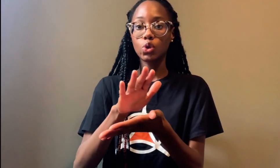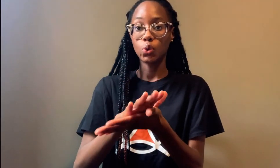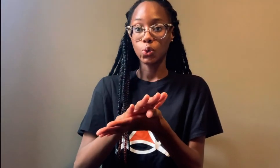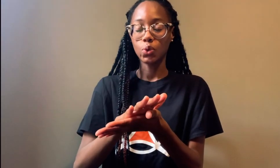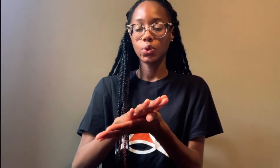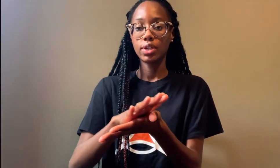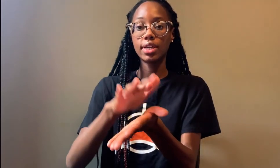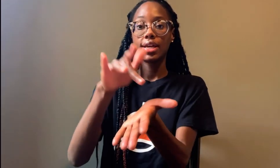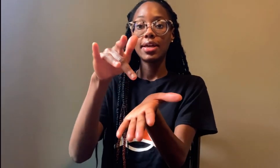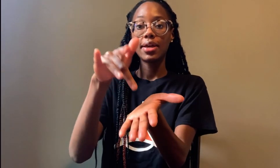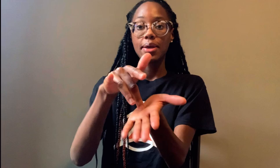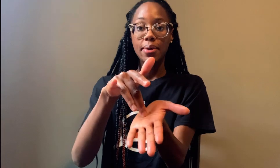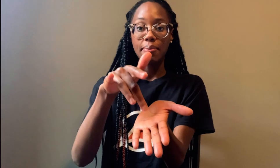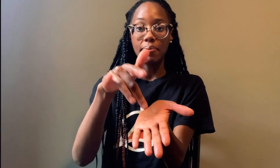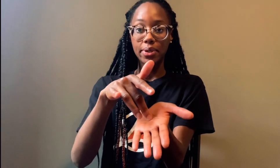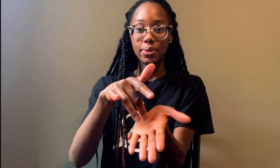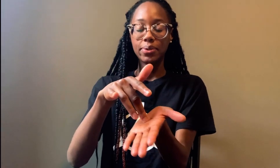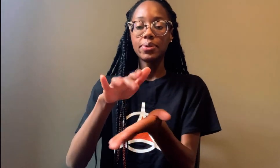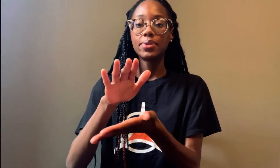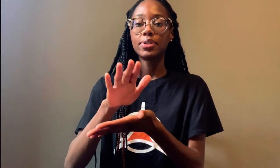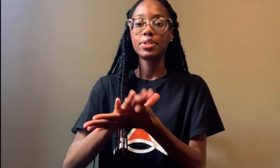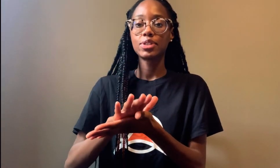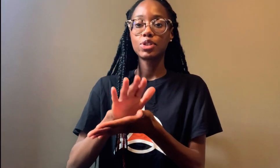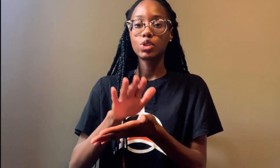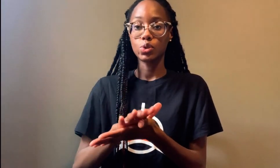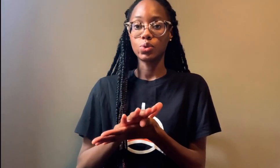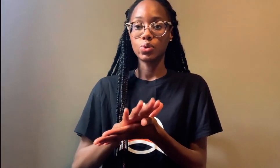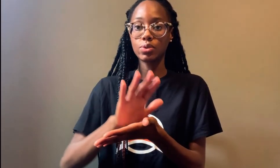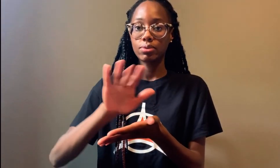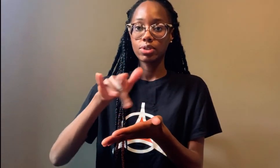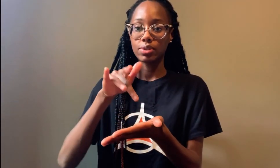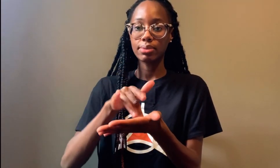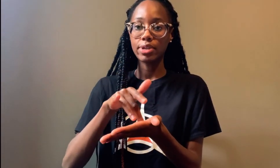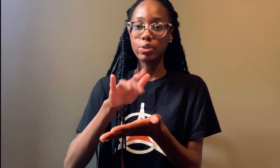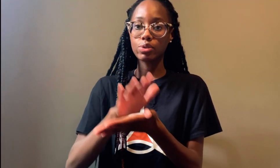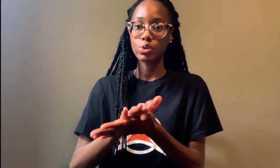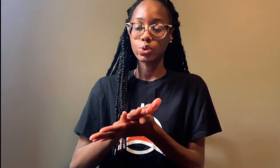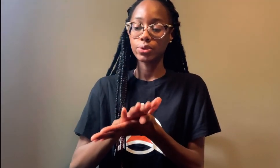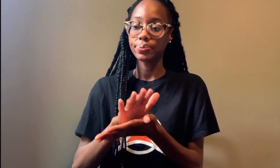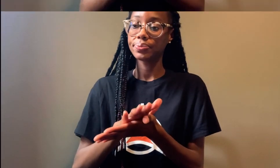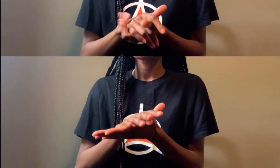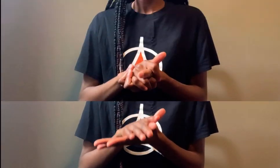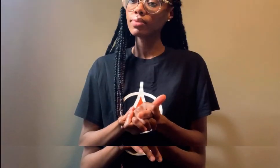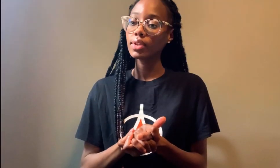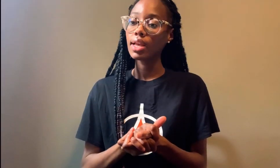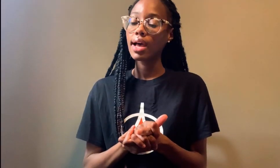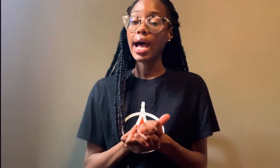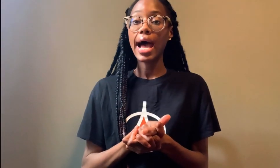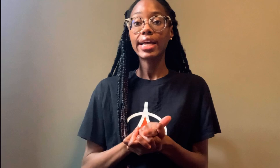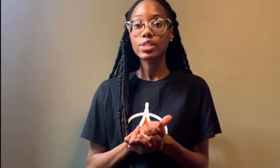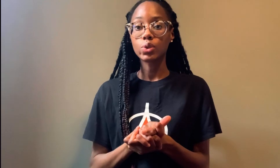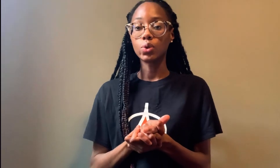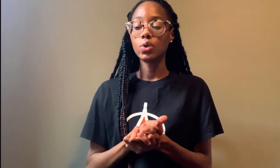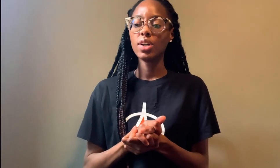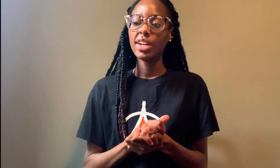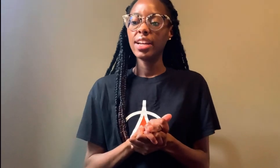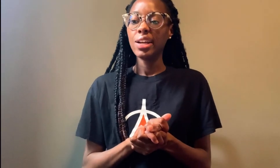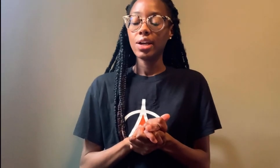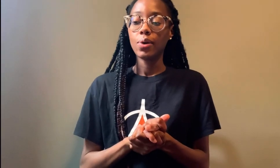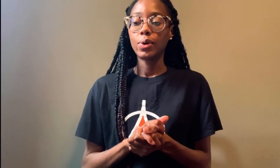school. Middle, school. So it's middle school. High school. What do you